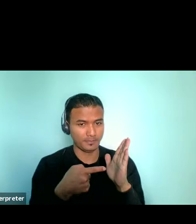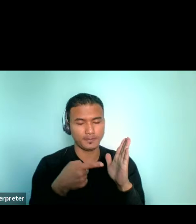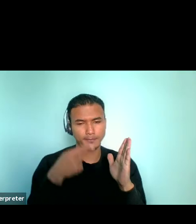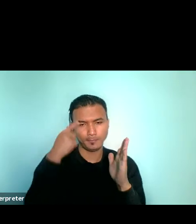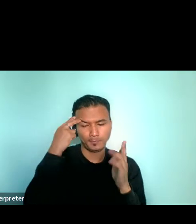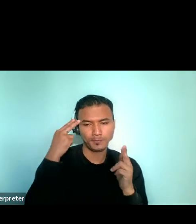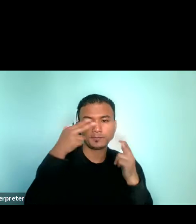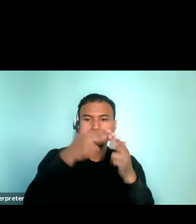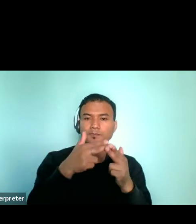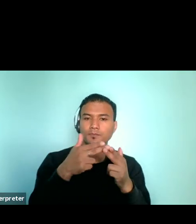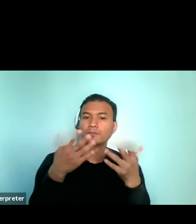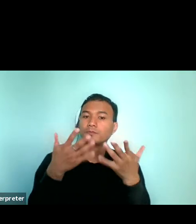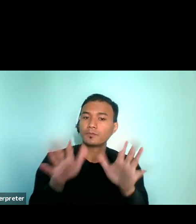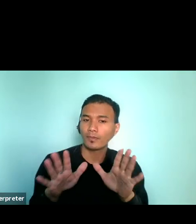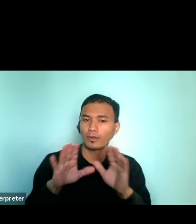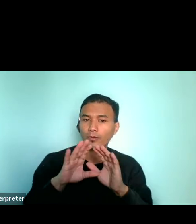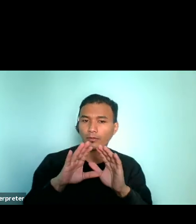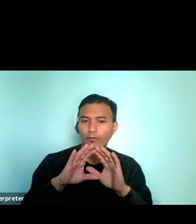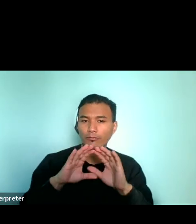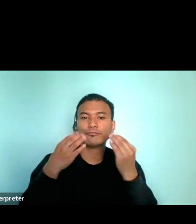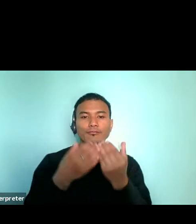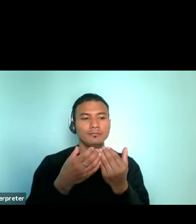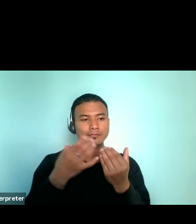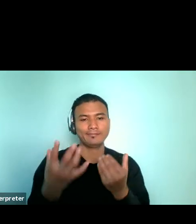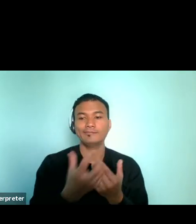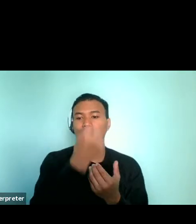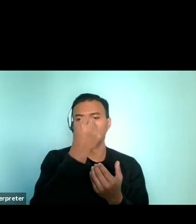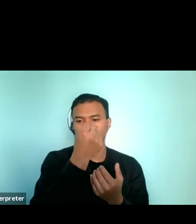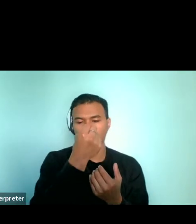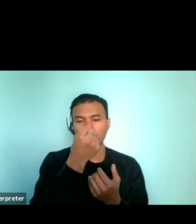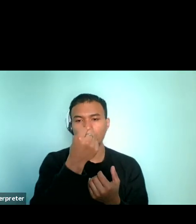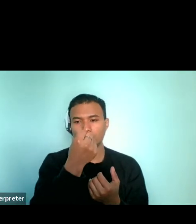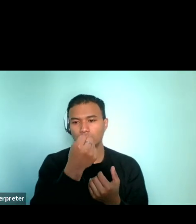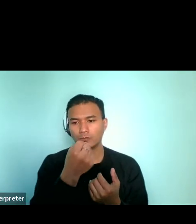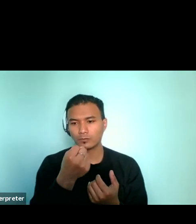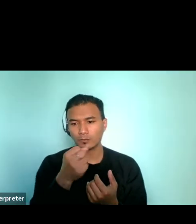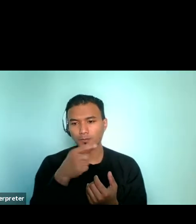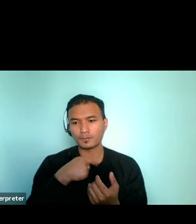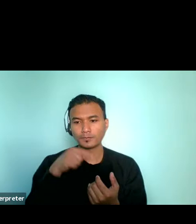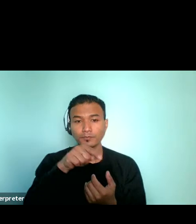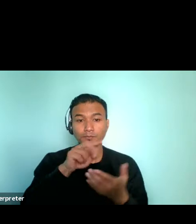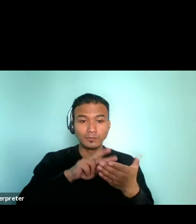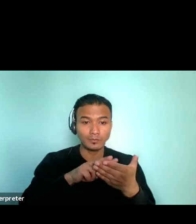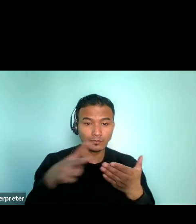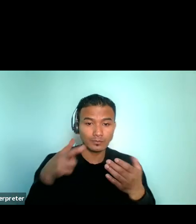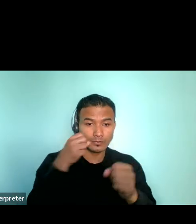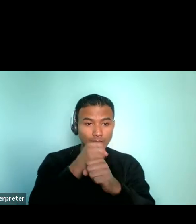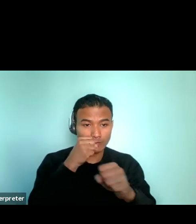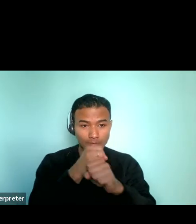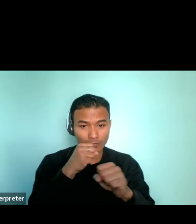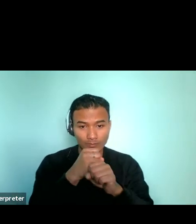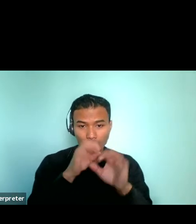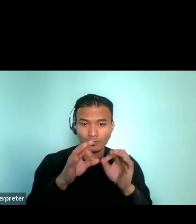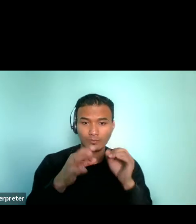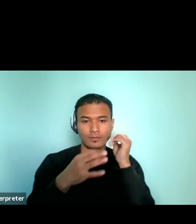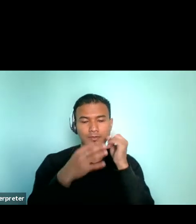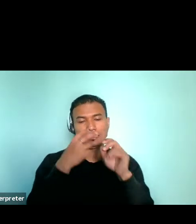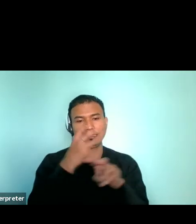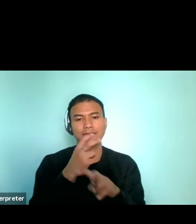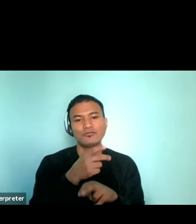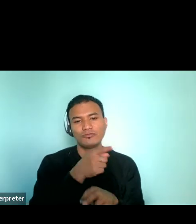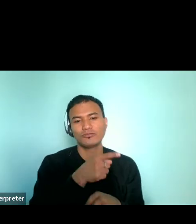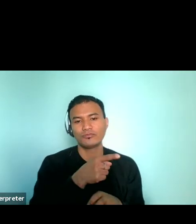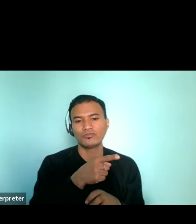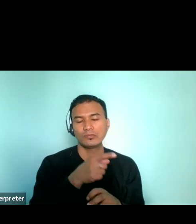recognize the community rights, but of course, when it translates into action, it's very poor. Yeah, there's